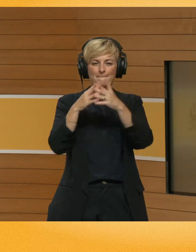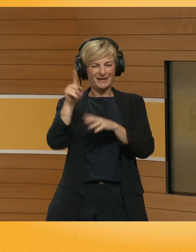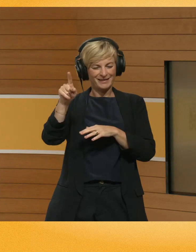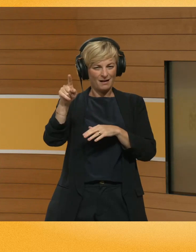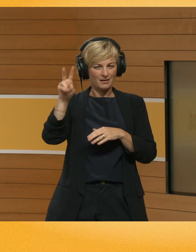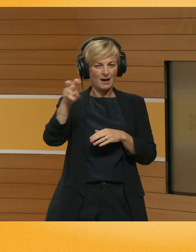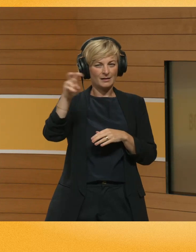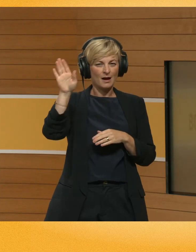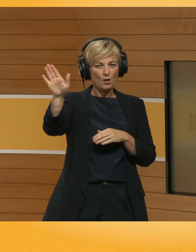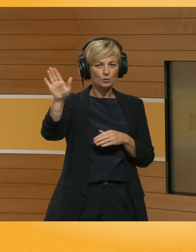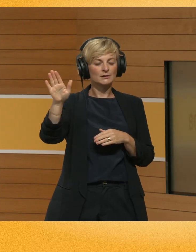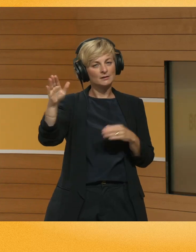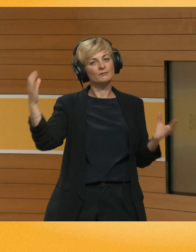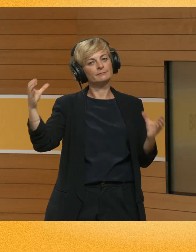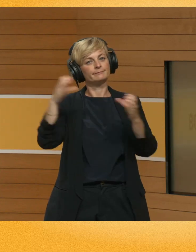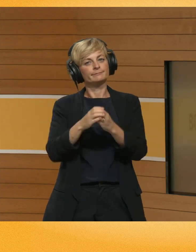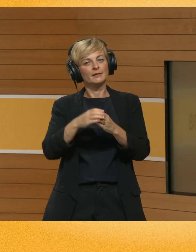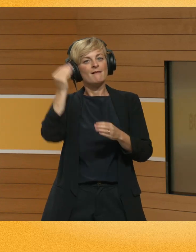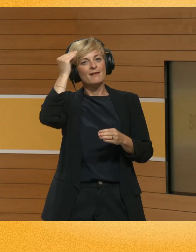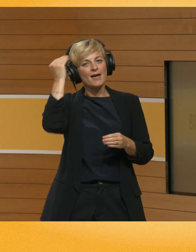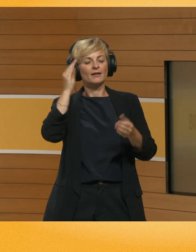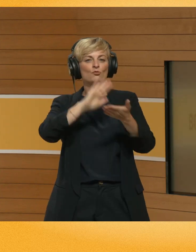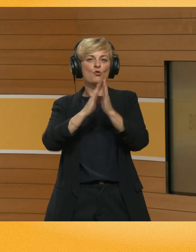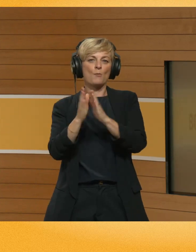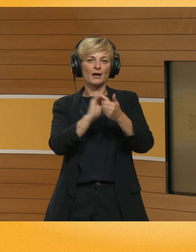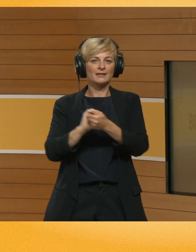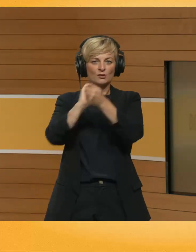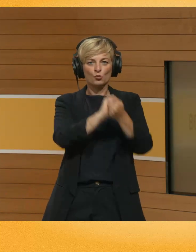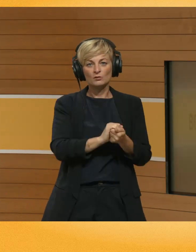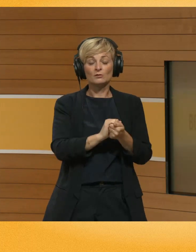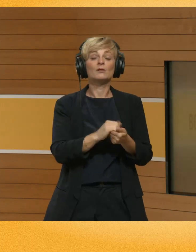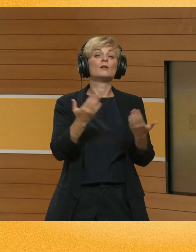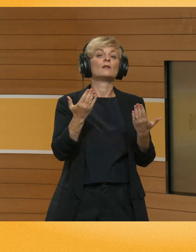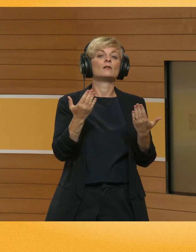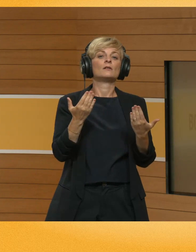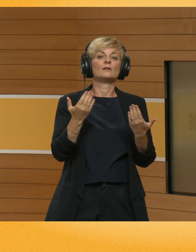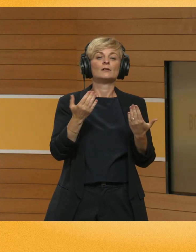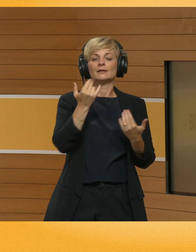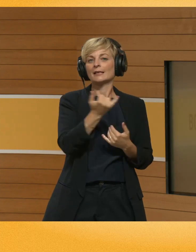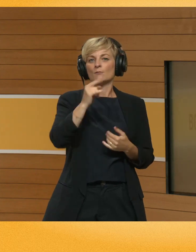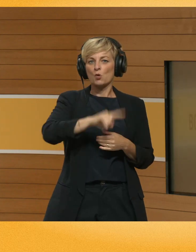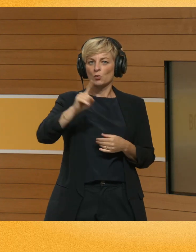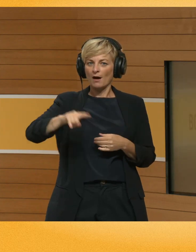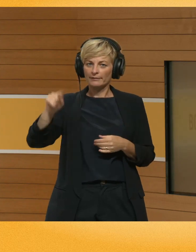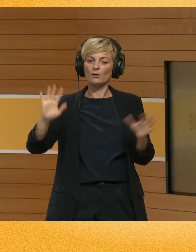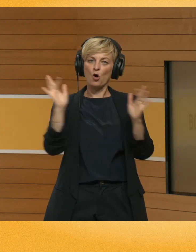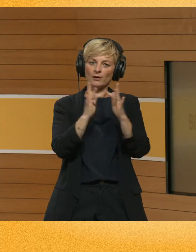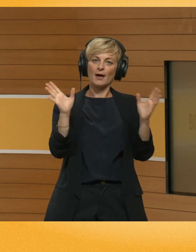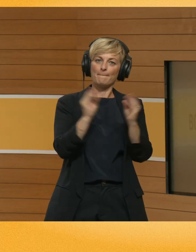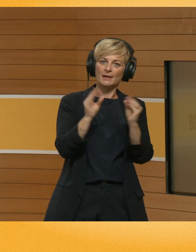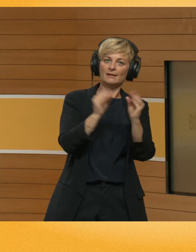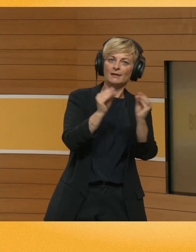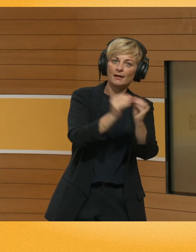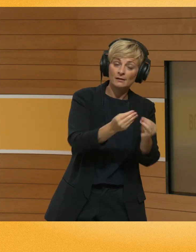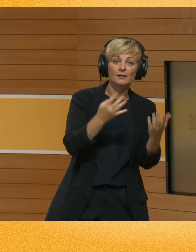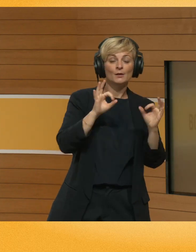mainly online, it was every month, but we also started to have in-person collaboratives. The first one was in Cork,